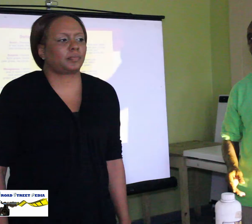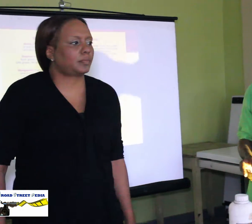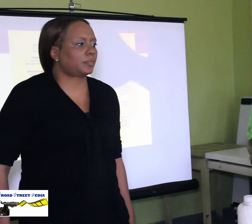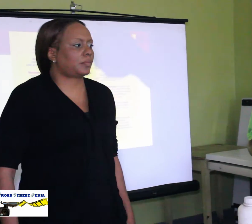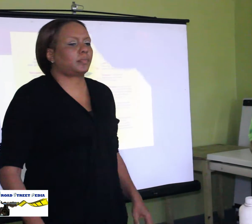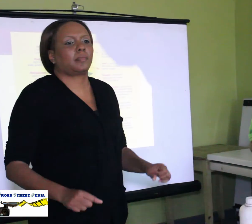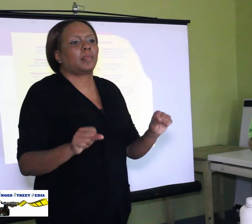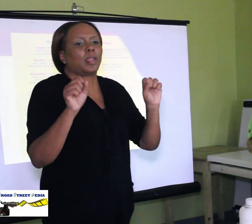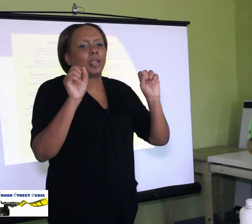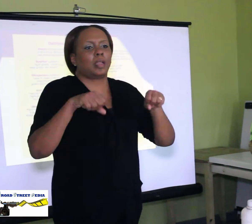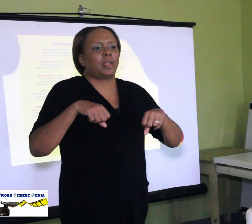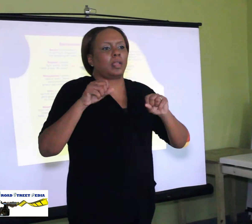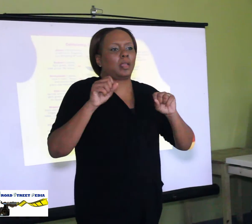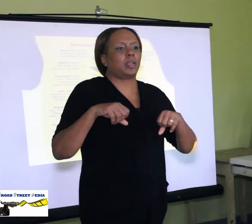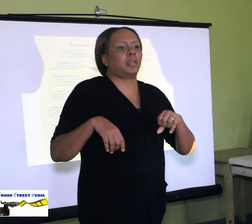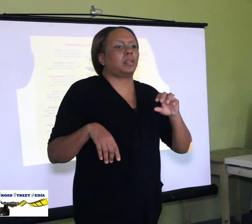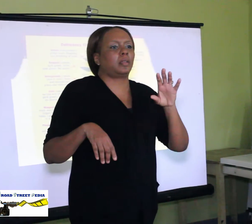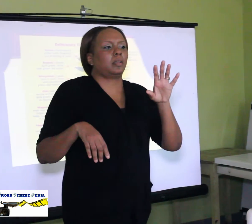the two problems.